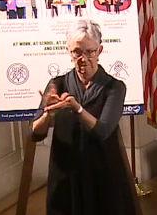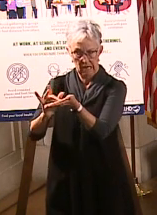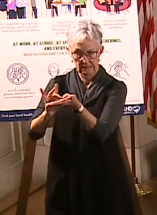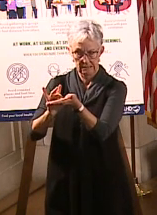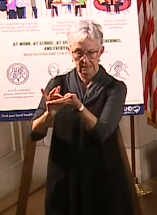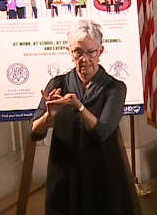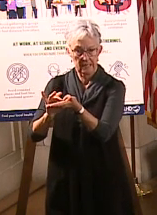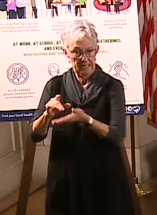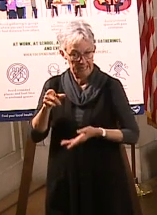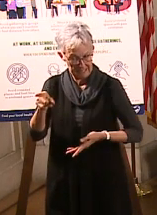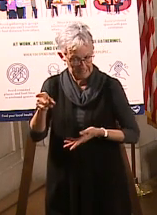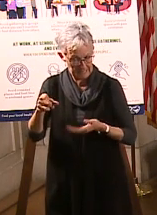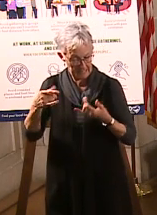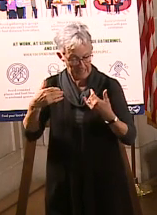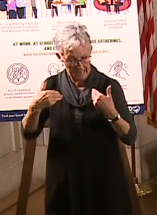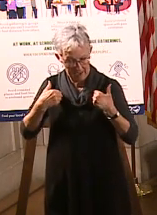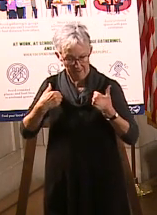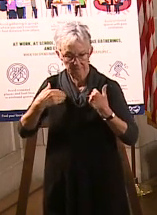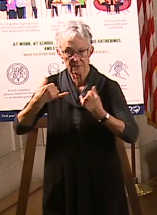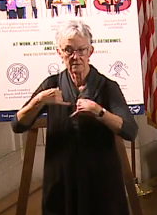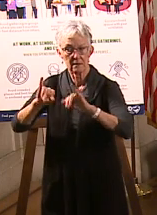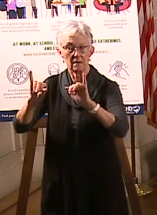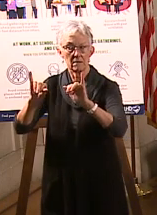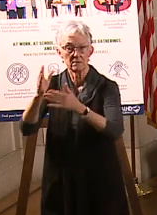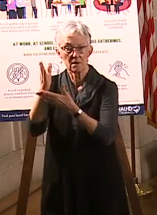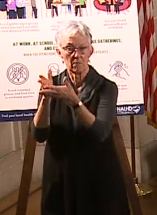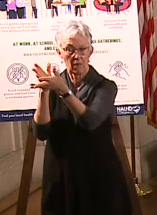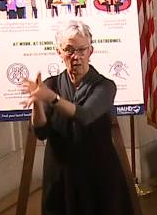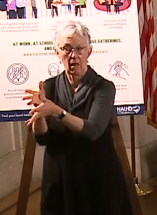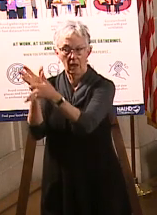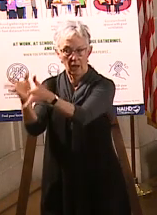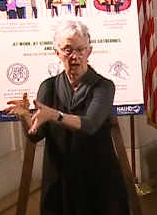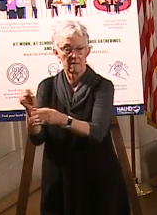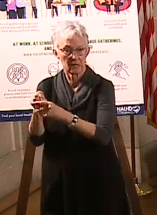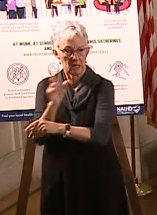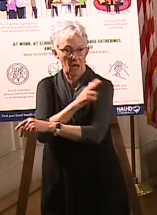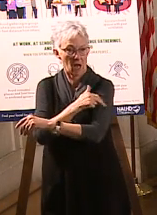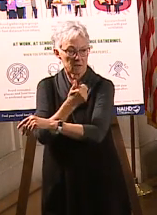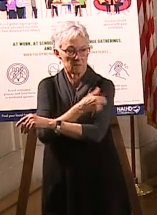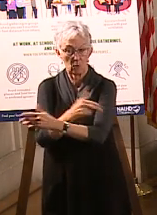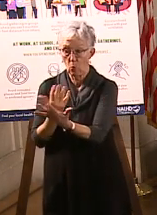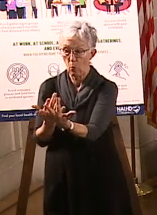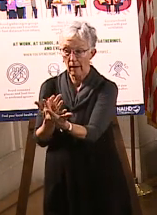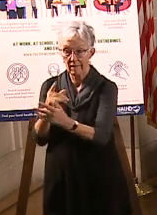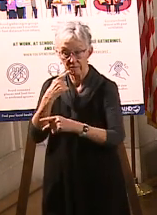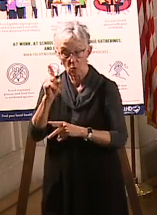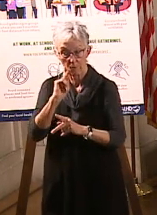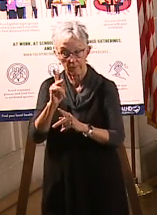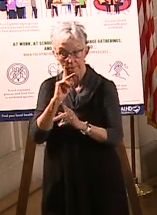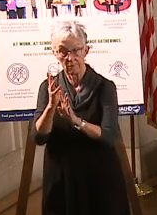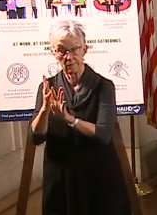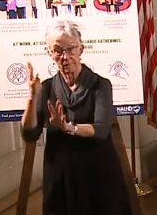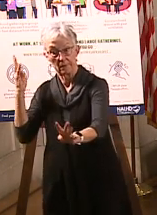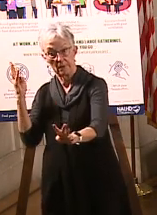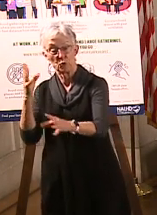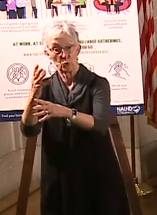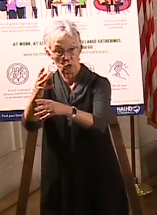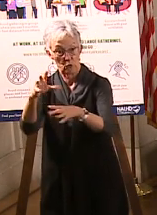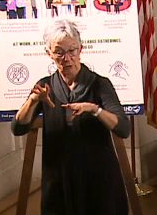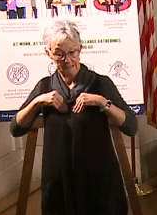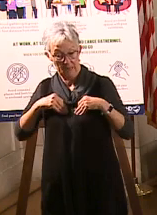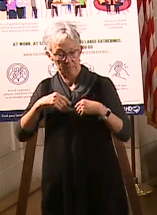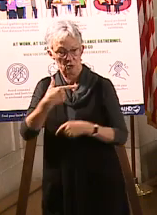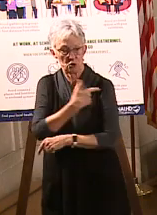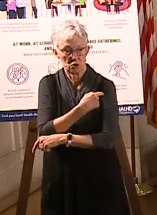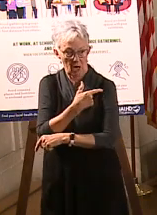waiting for them to be used, or does the state have a cold storage facility somewhere waiting to go out? The way it works is that those vaccines